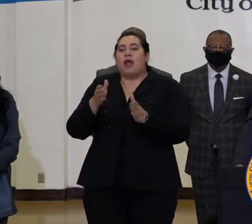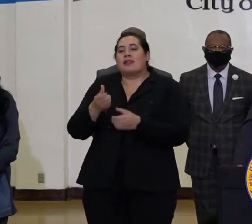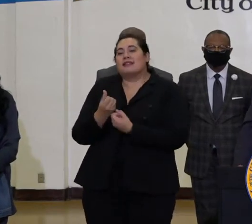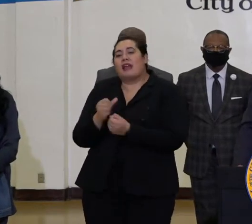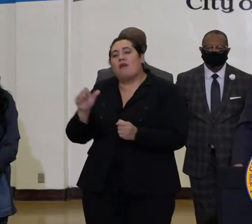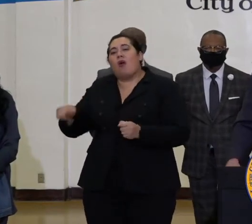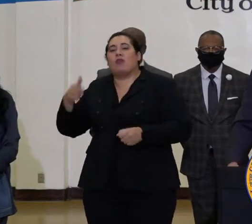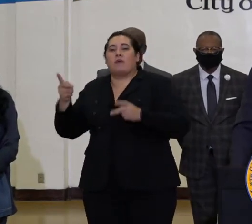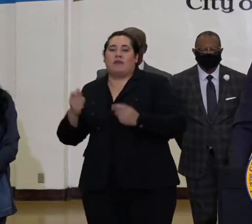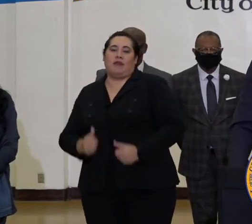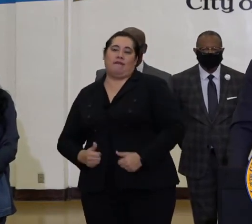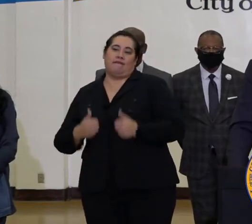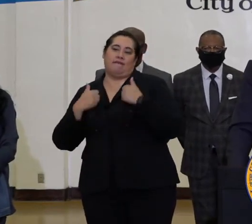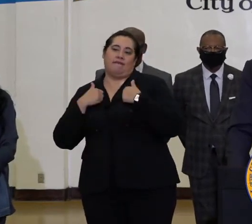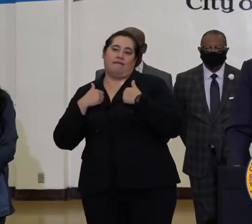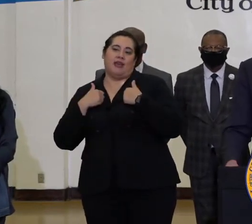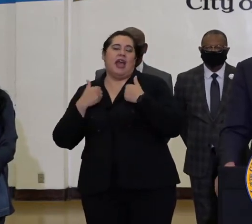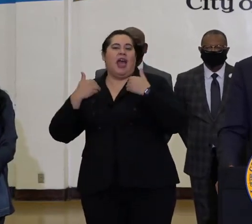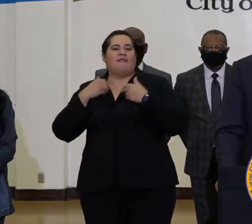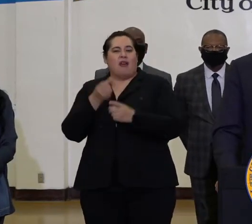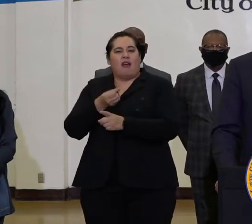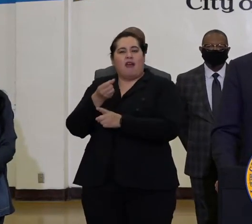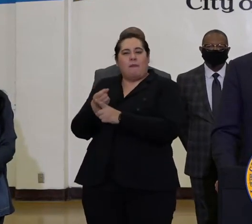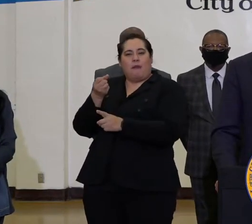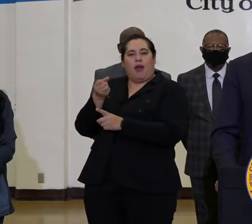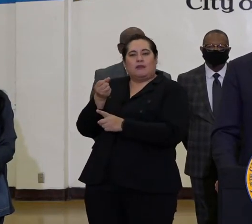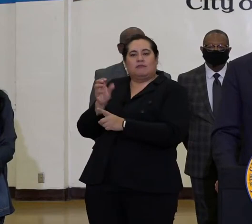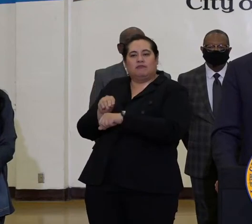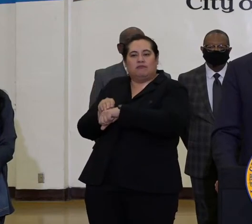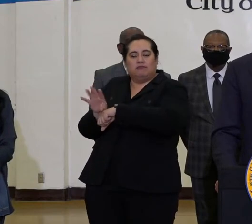people's lives and have an impact